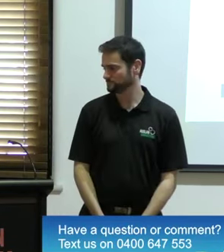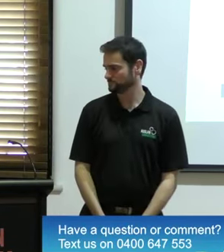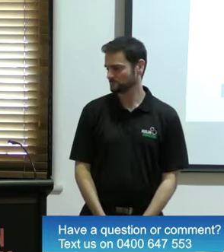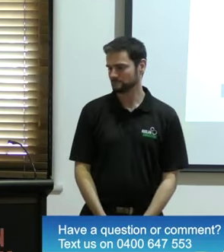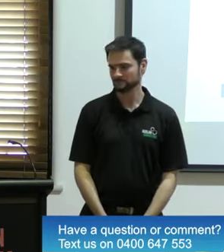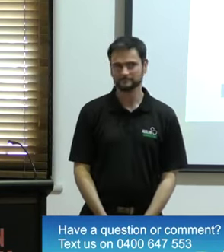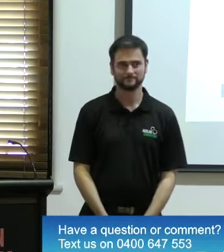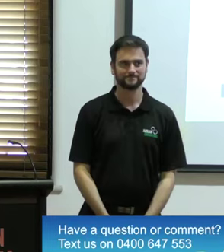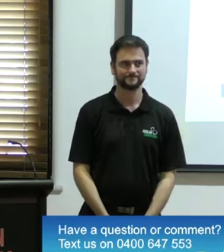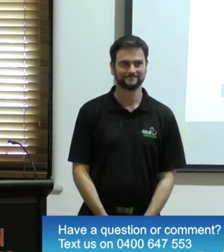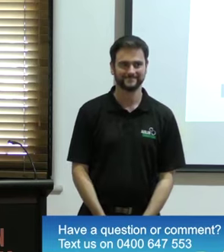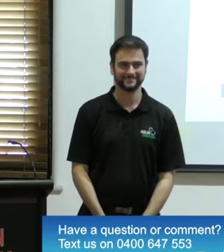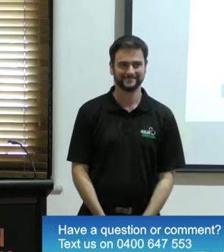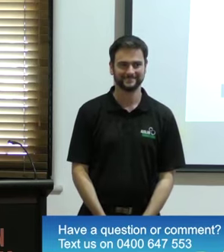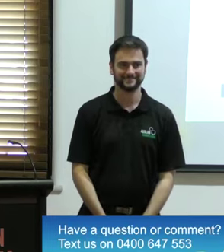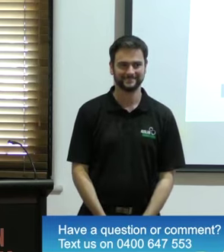Sorry,